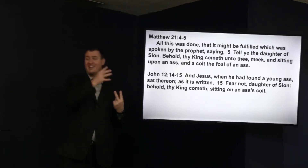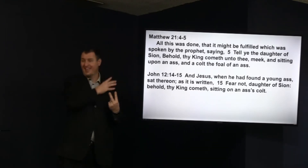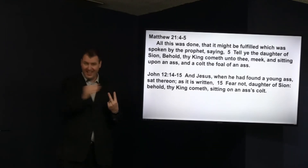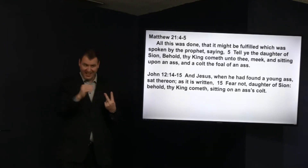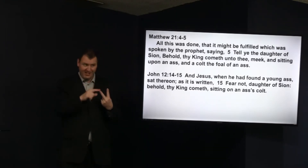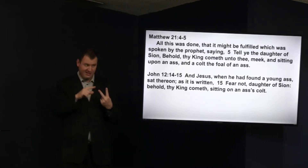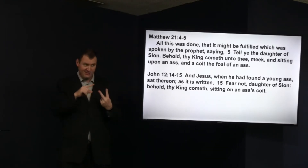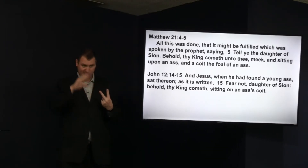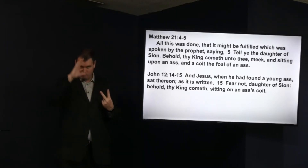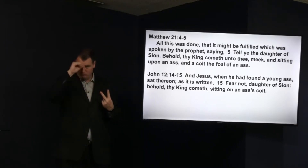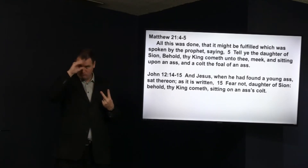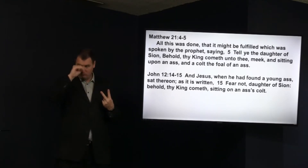the mother